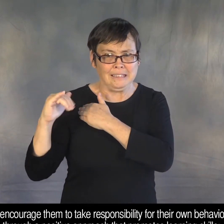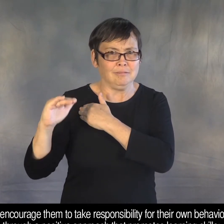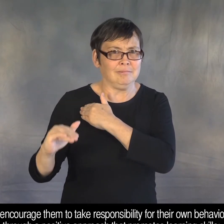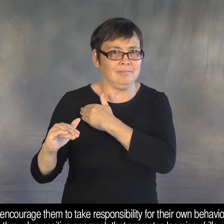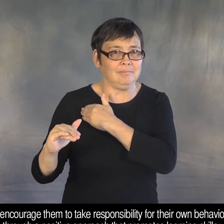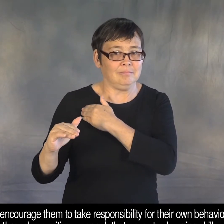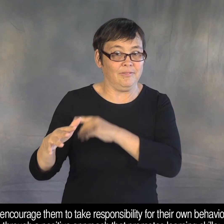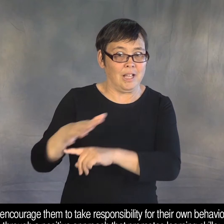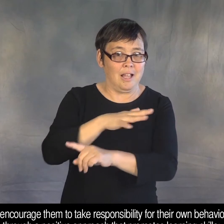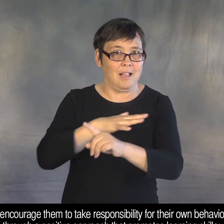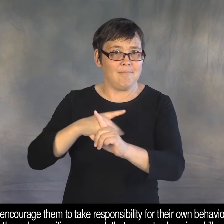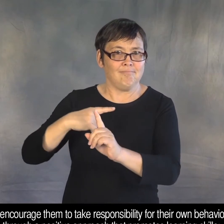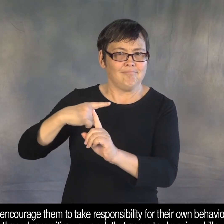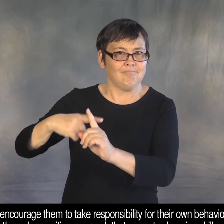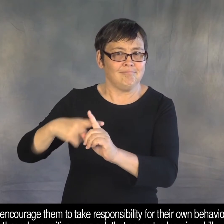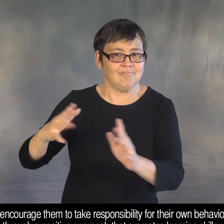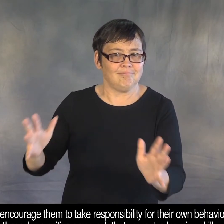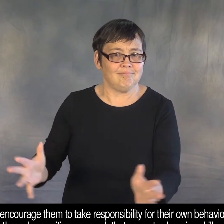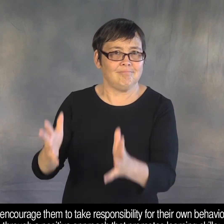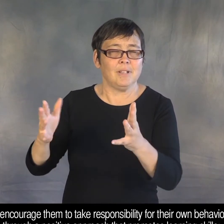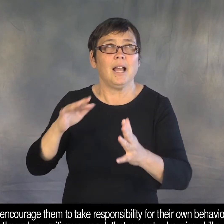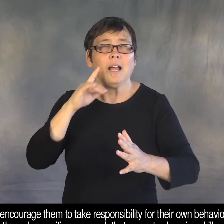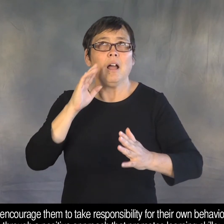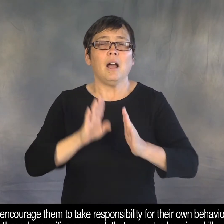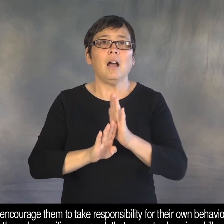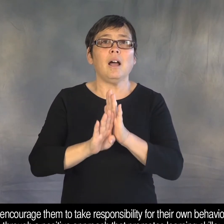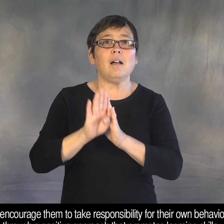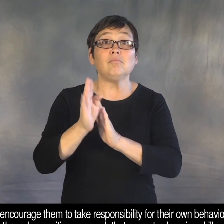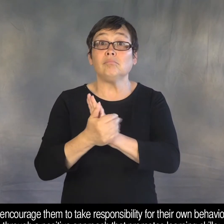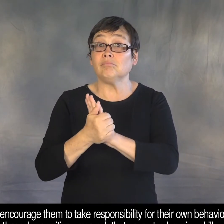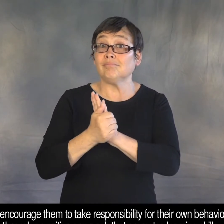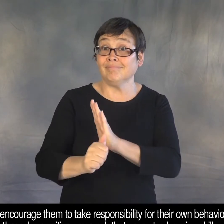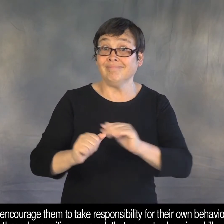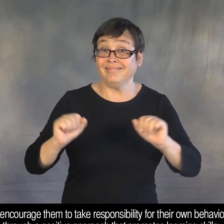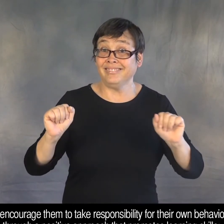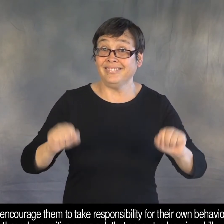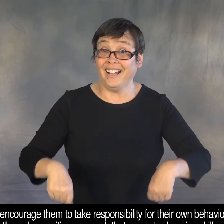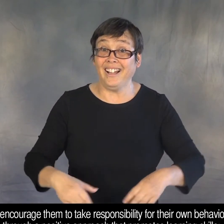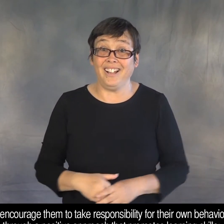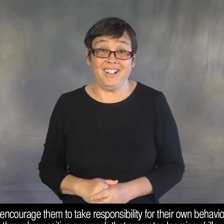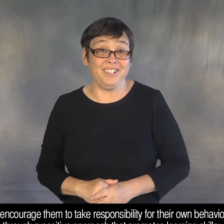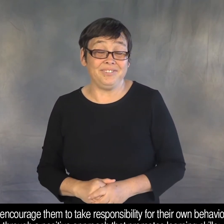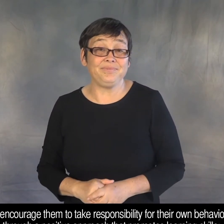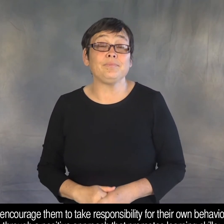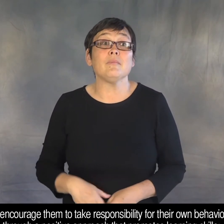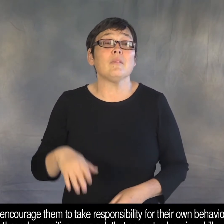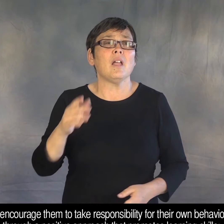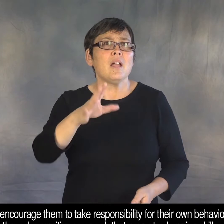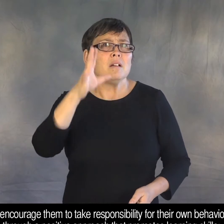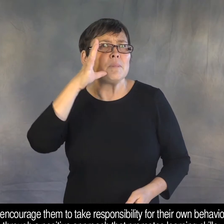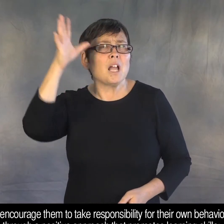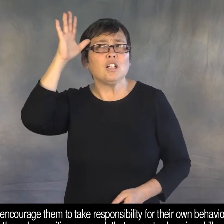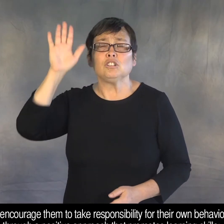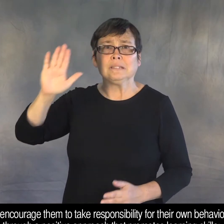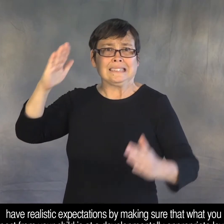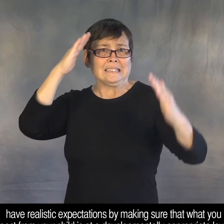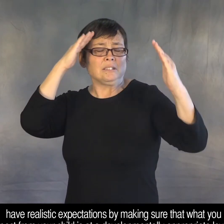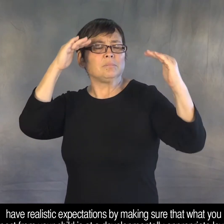Encourage them to take responsibility for their own behavior through a positive approach that promotes learning skills.